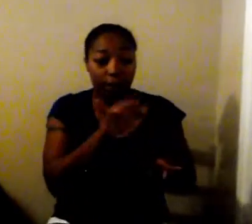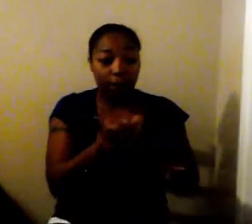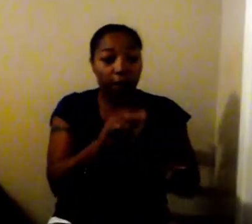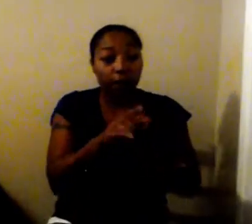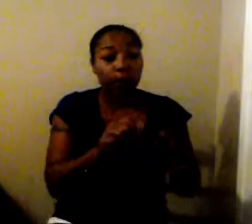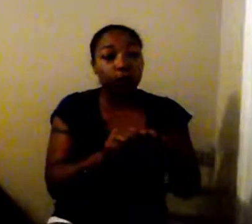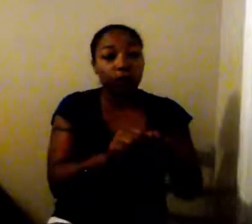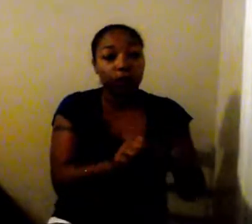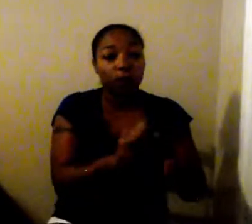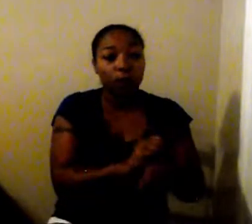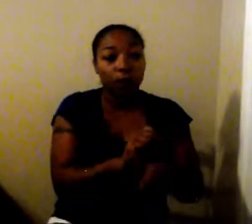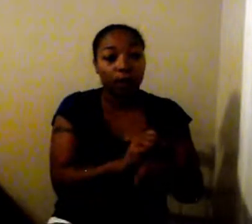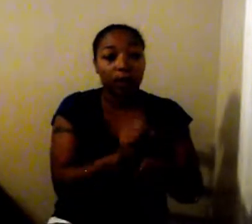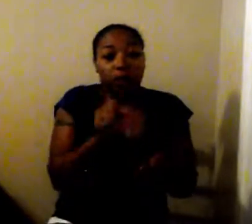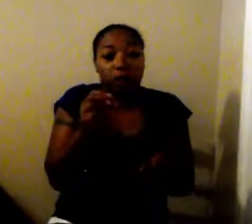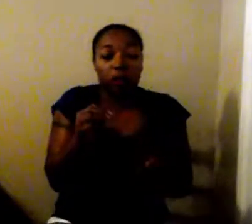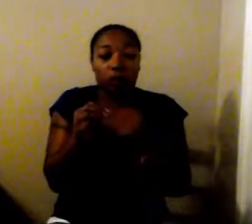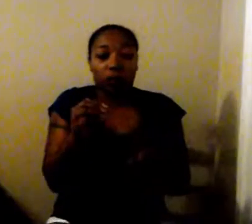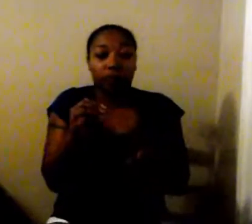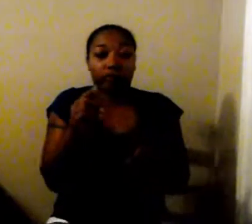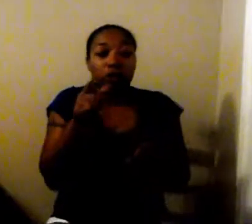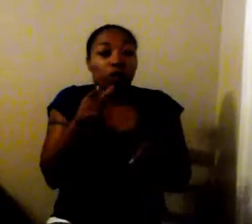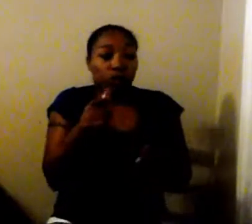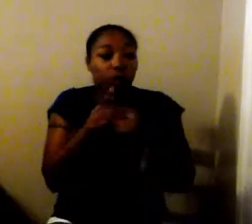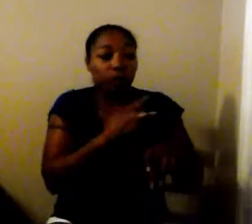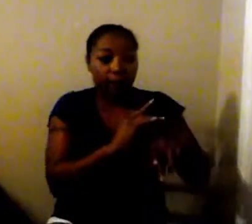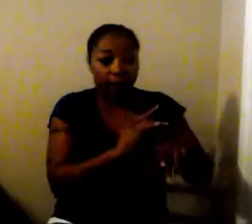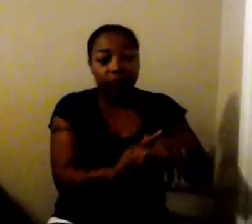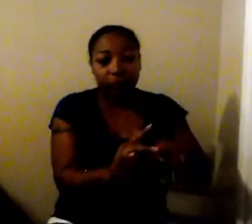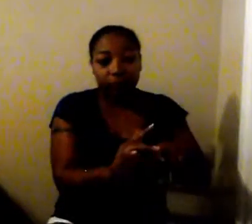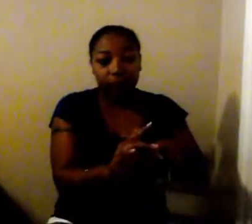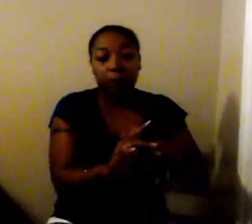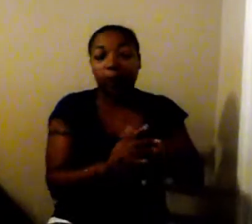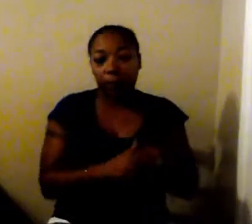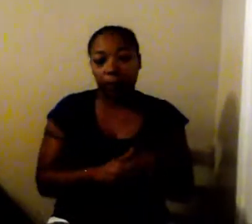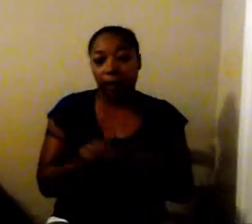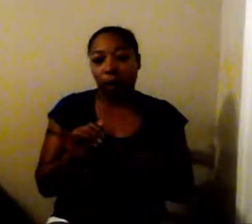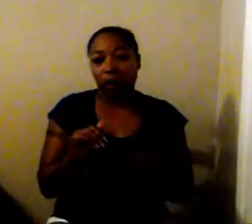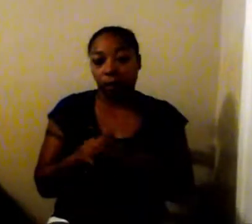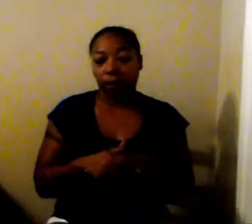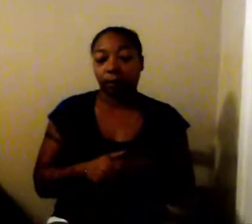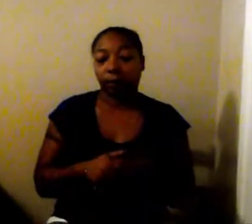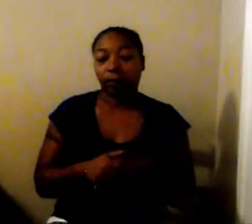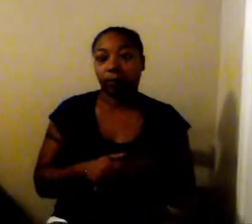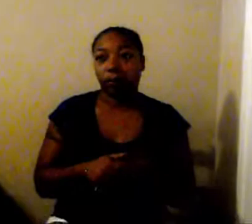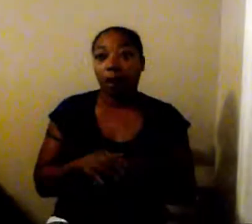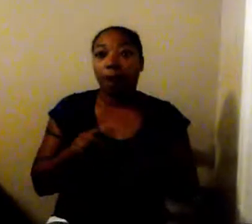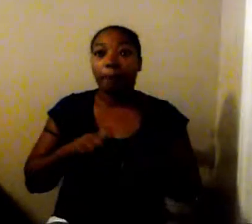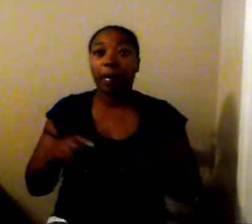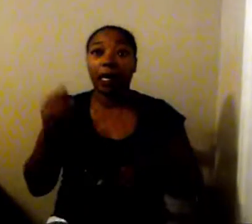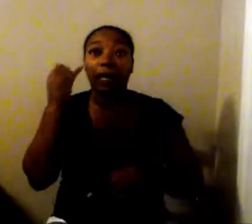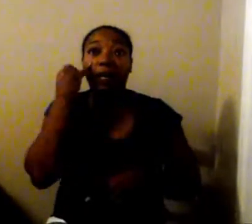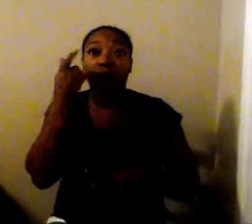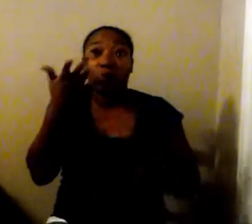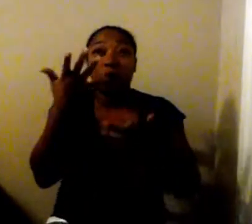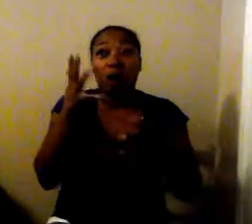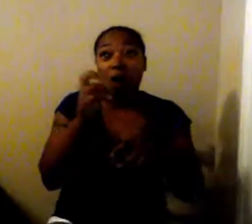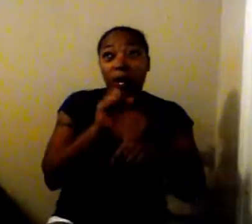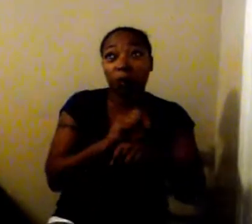Larry, you're still working, so you will leave it blank also. But if you'd already